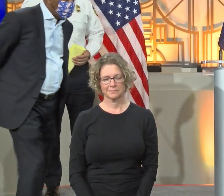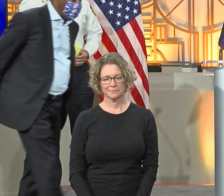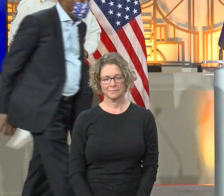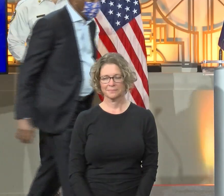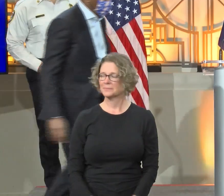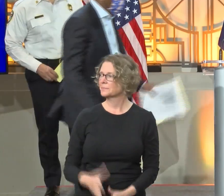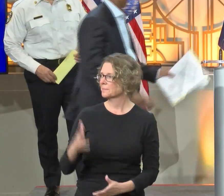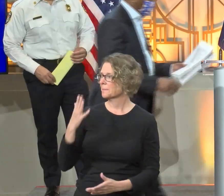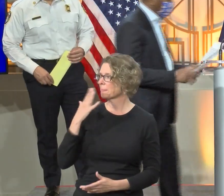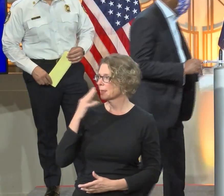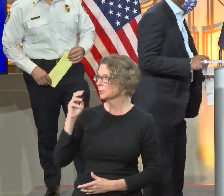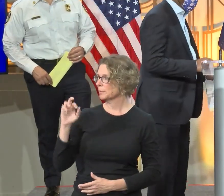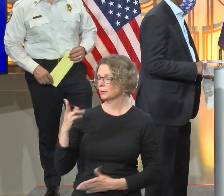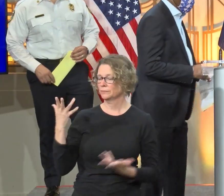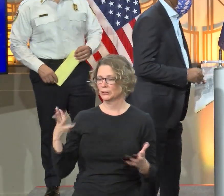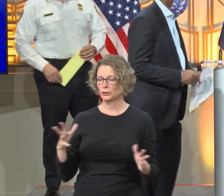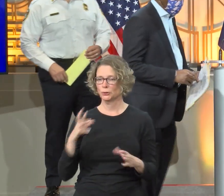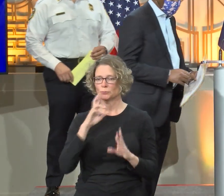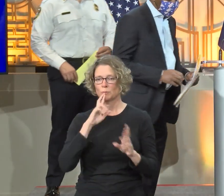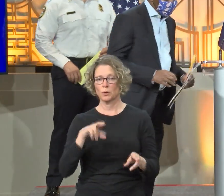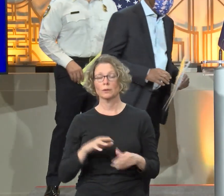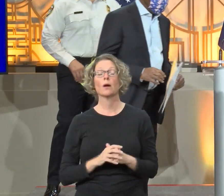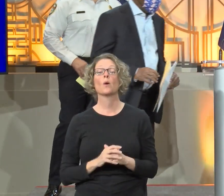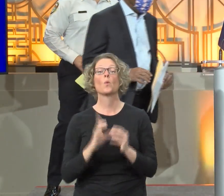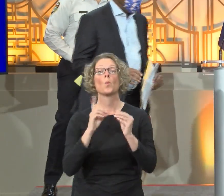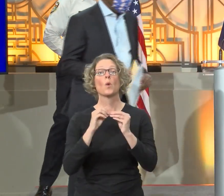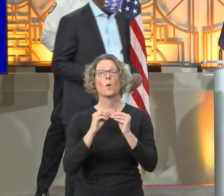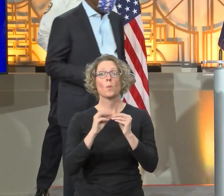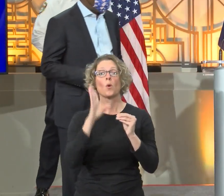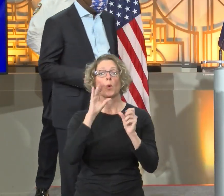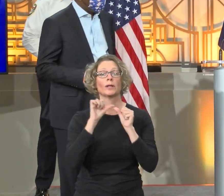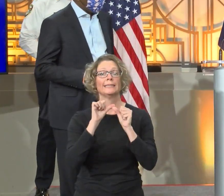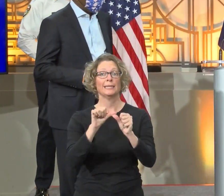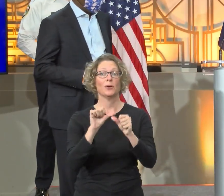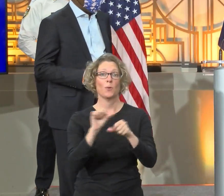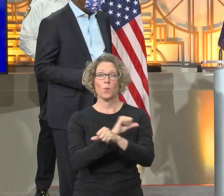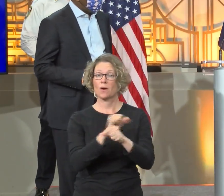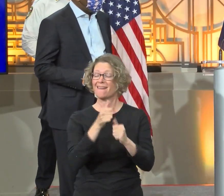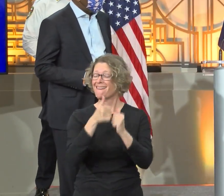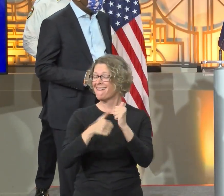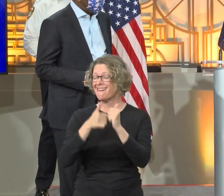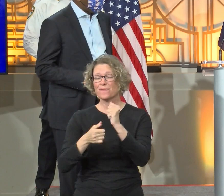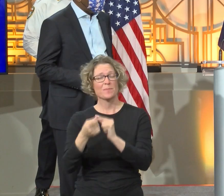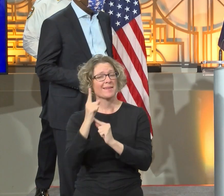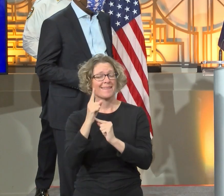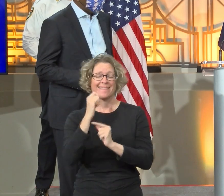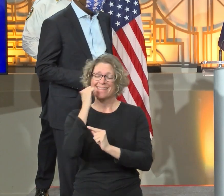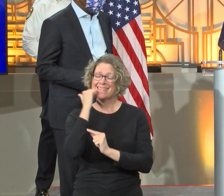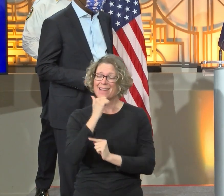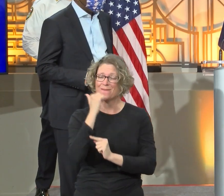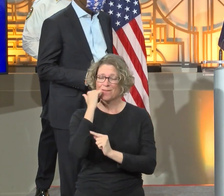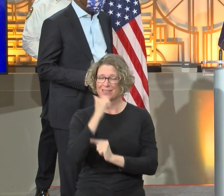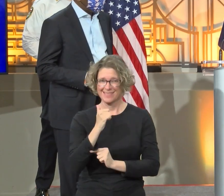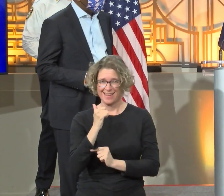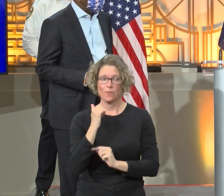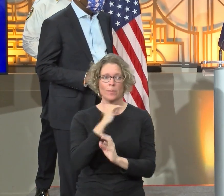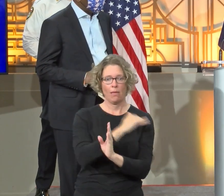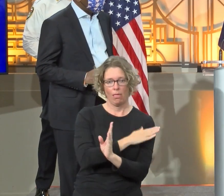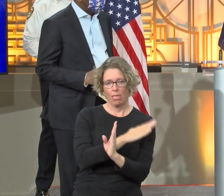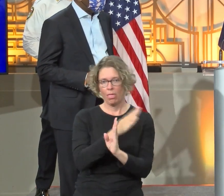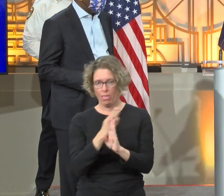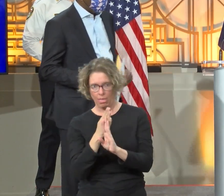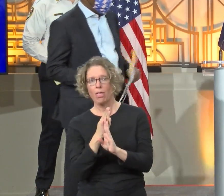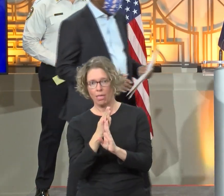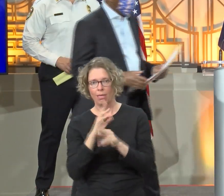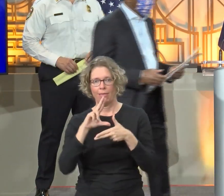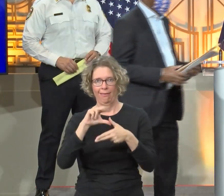you. And one last thing, we will continue to work every minute of every day between now and then to make sure we're